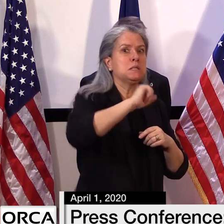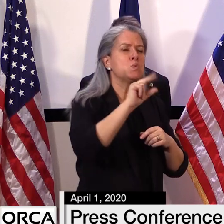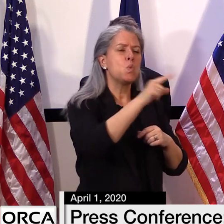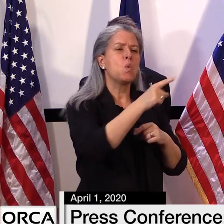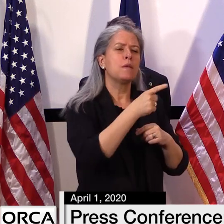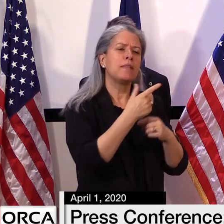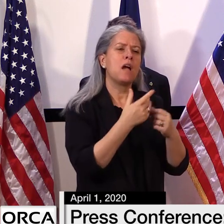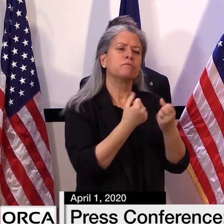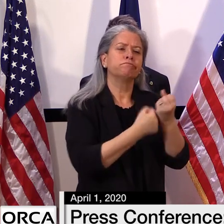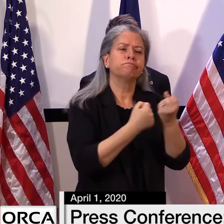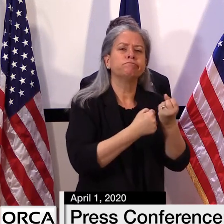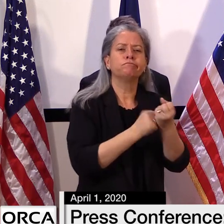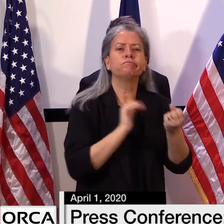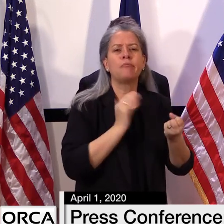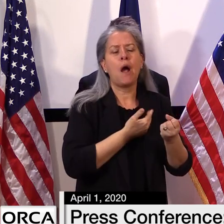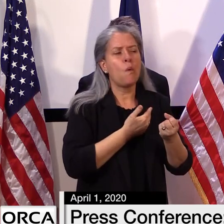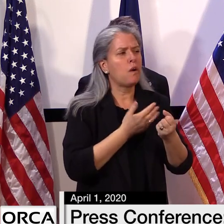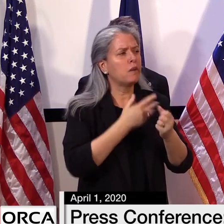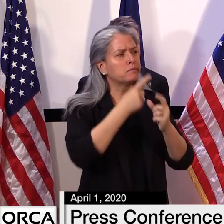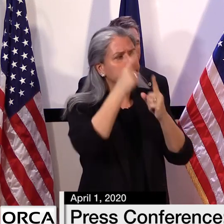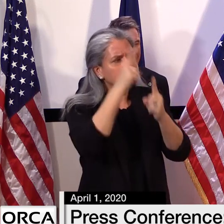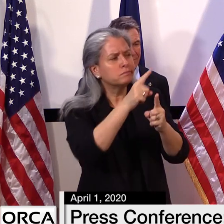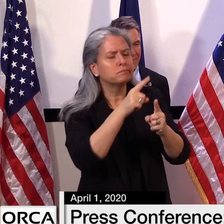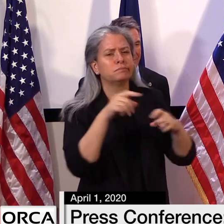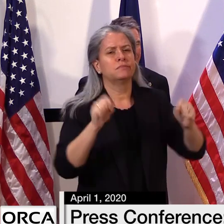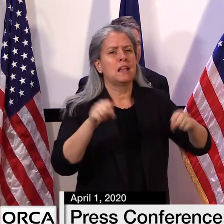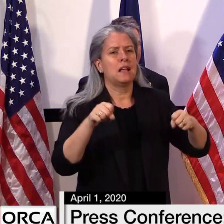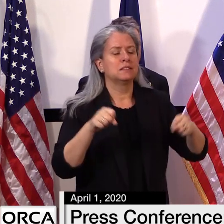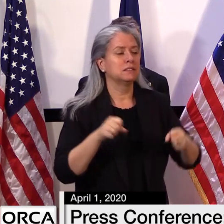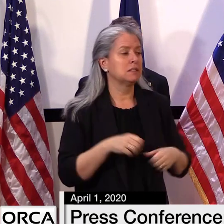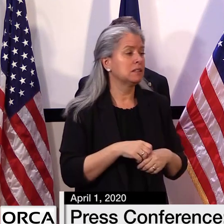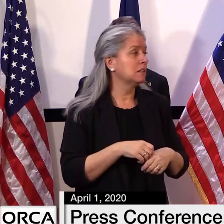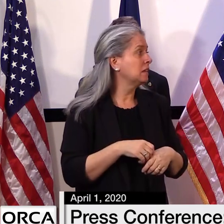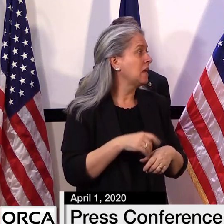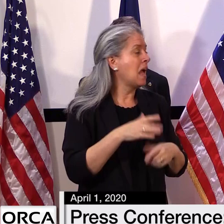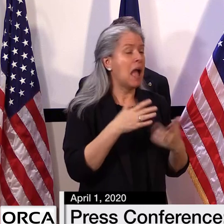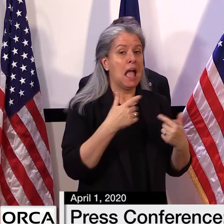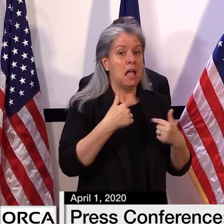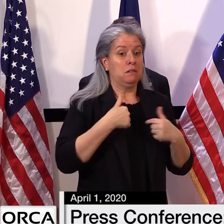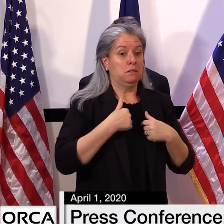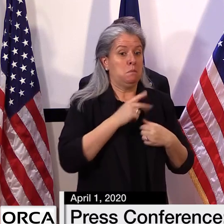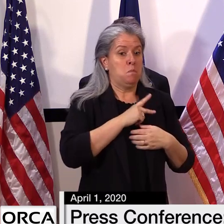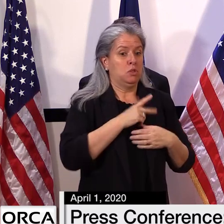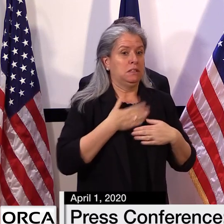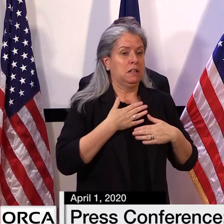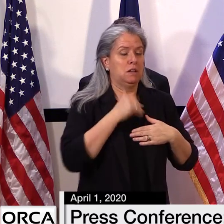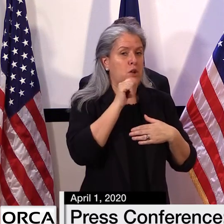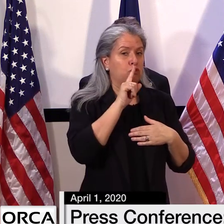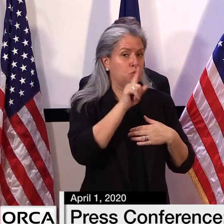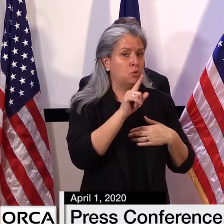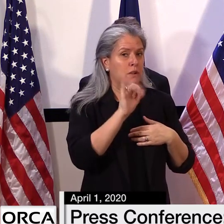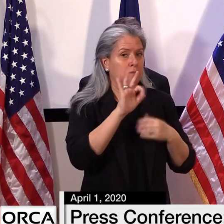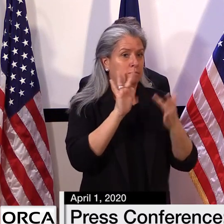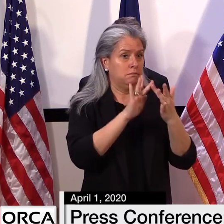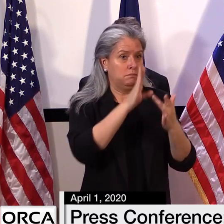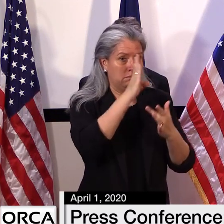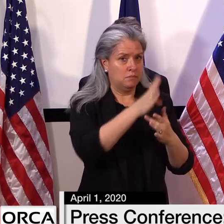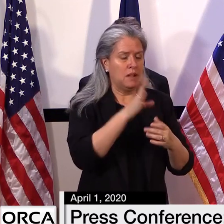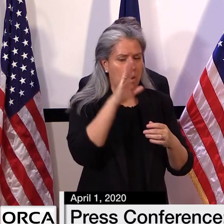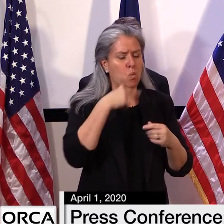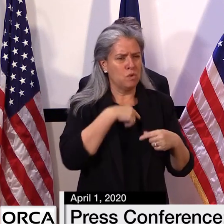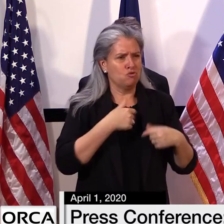encourage people to do the right thing. So there may have been contact at this point as of today. I know that's been very